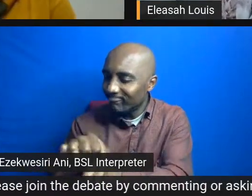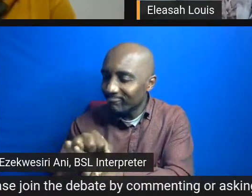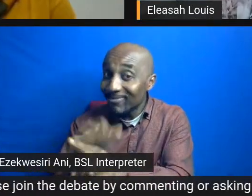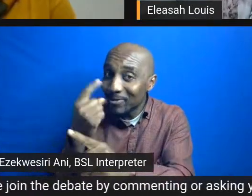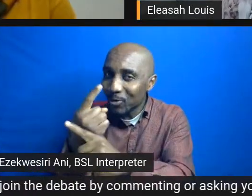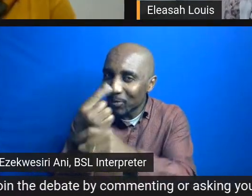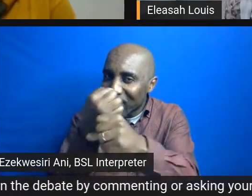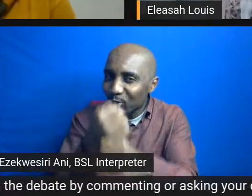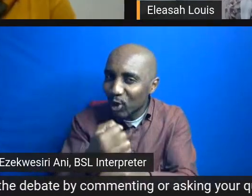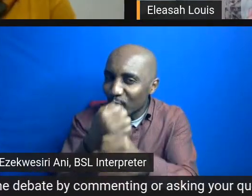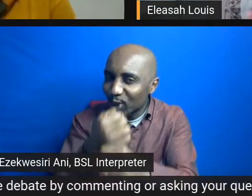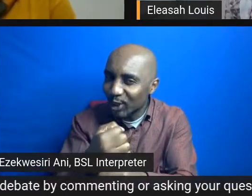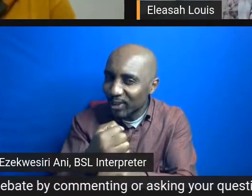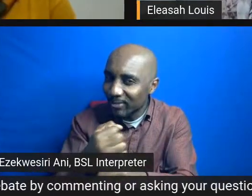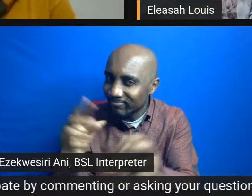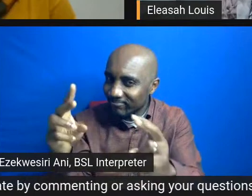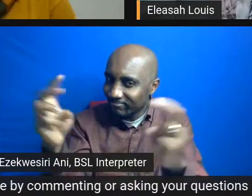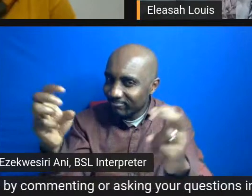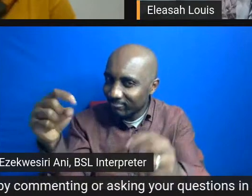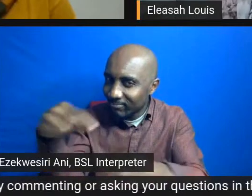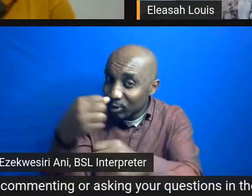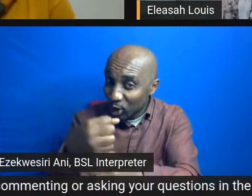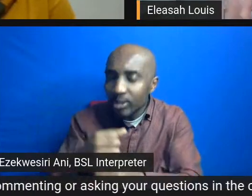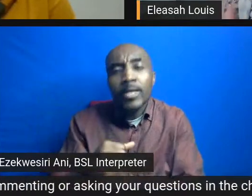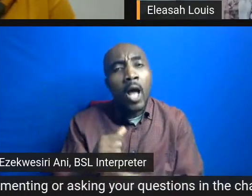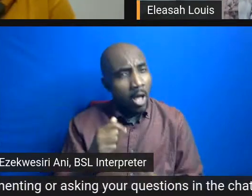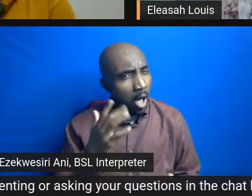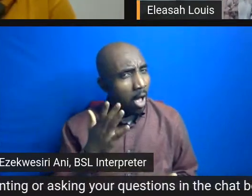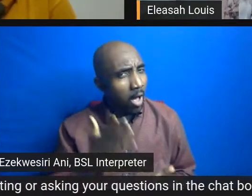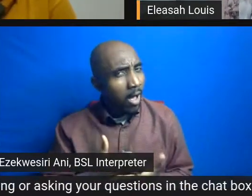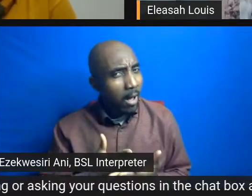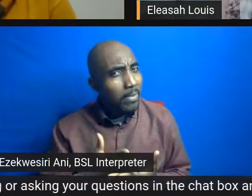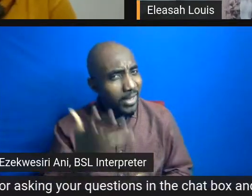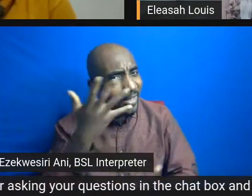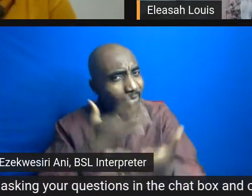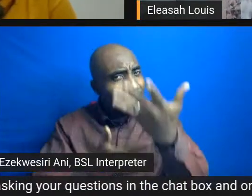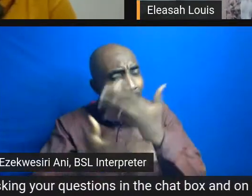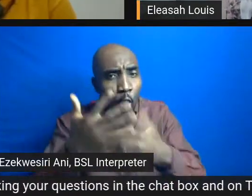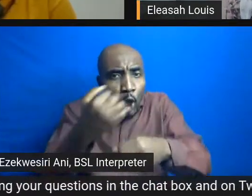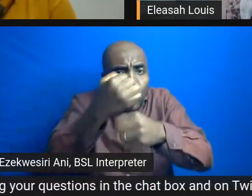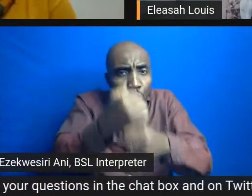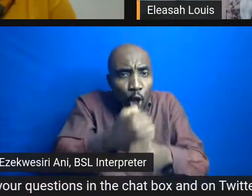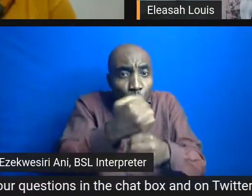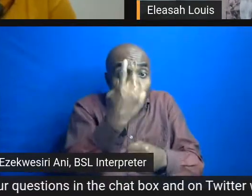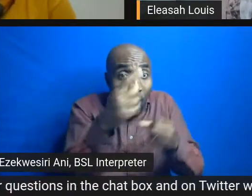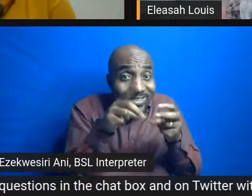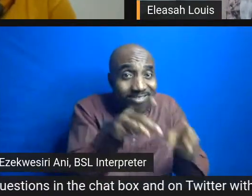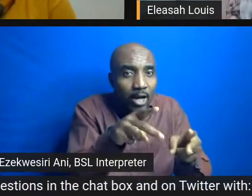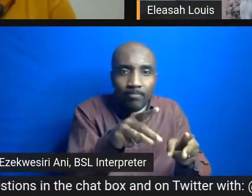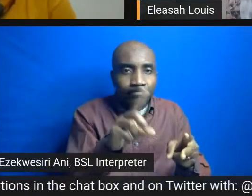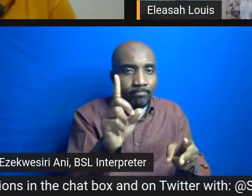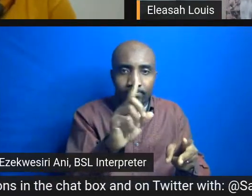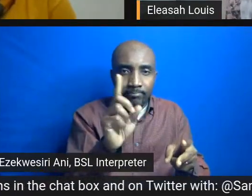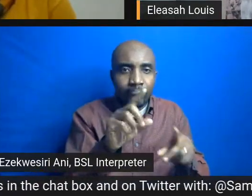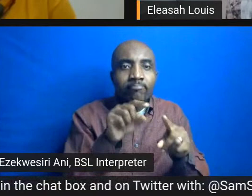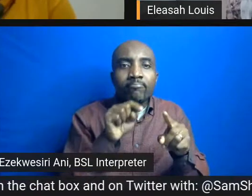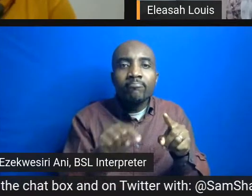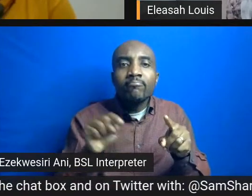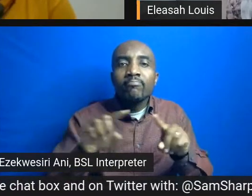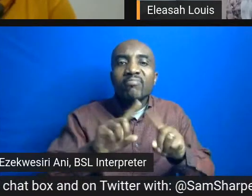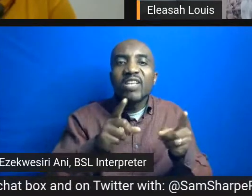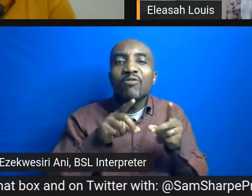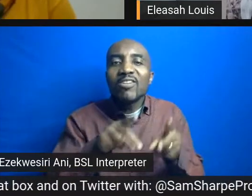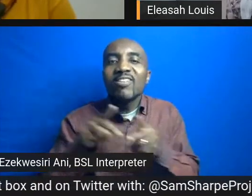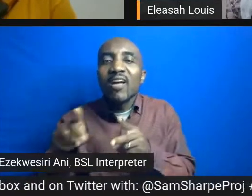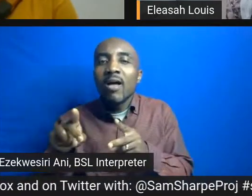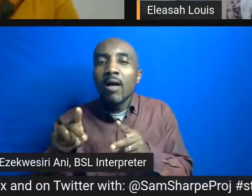churches. And I believe and understand you're speaking to all different types of churches. But I'd actually like to focus on the Black church